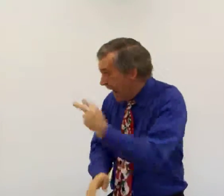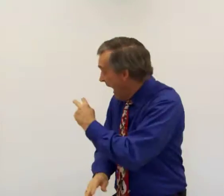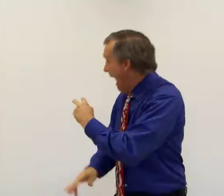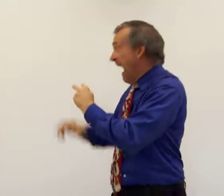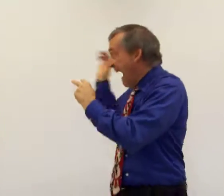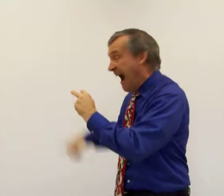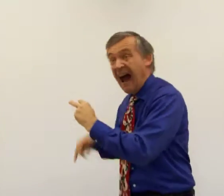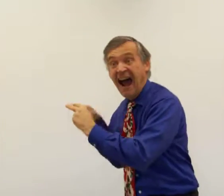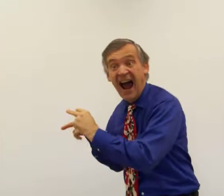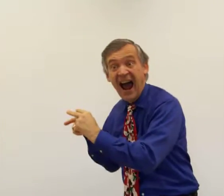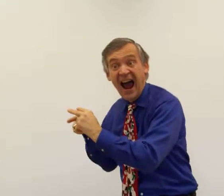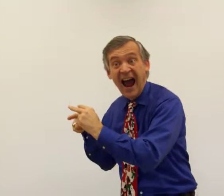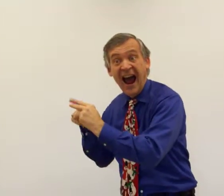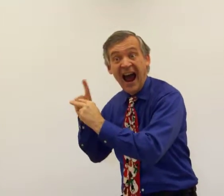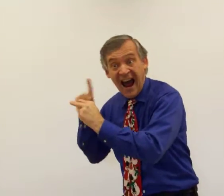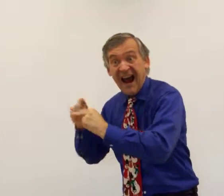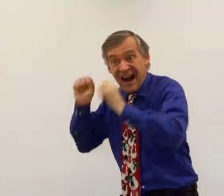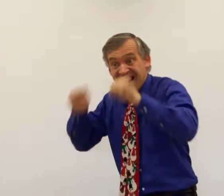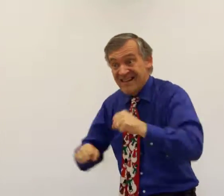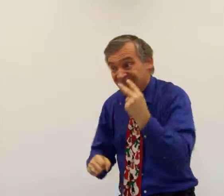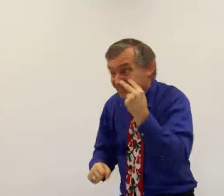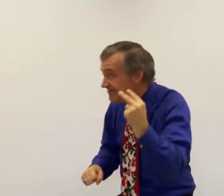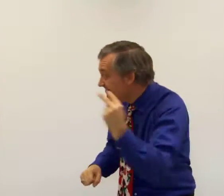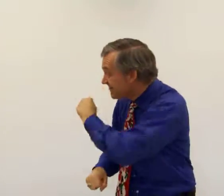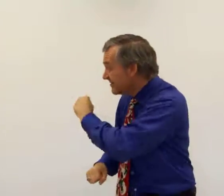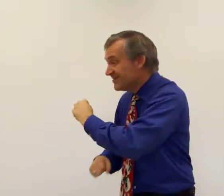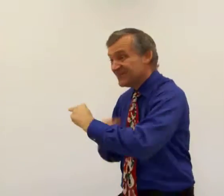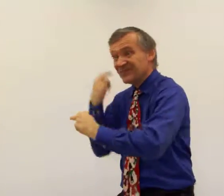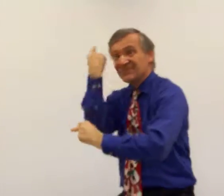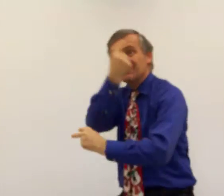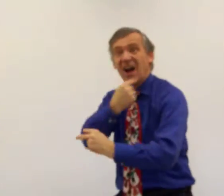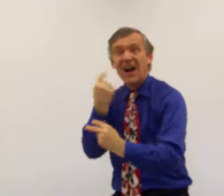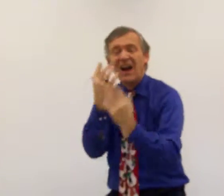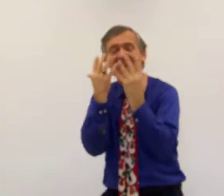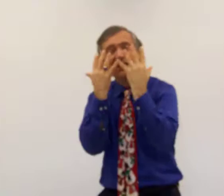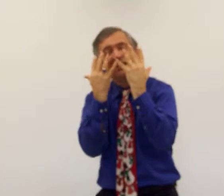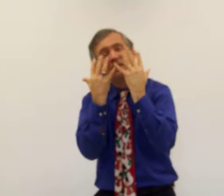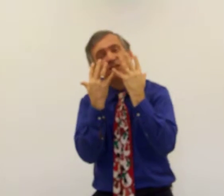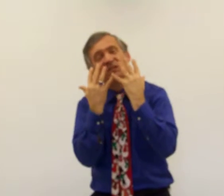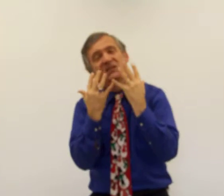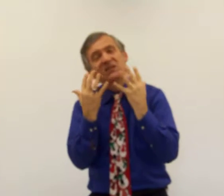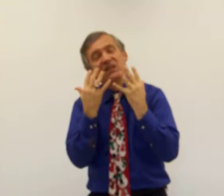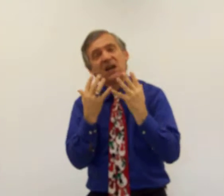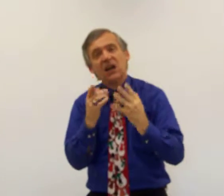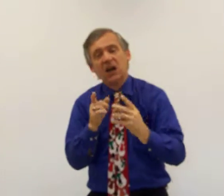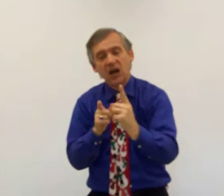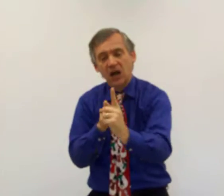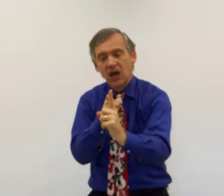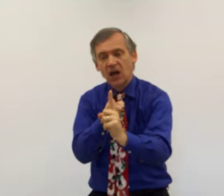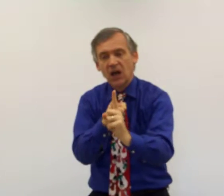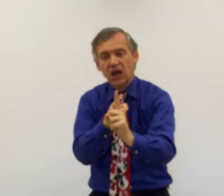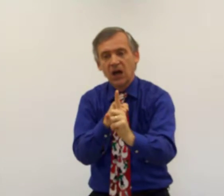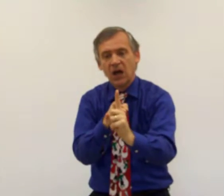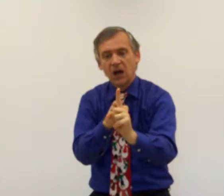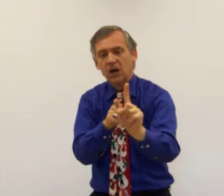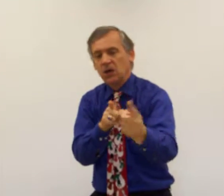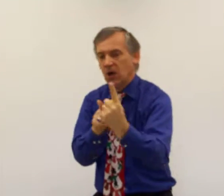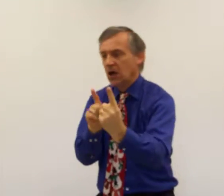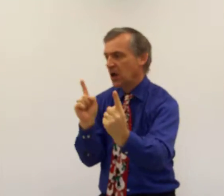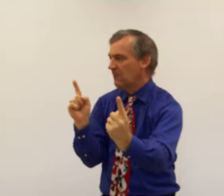But still he could see the look of sadness on her face as he sprung forward, saying,